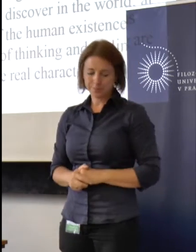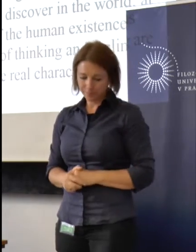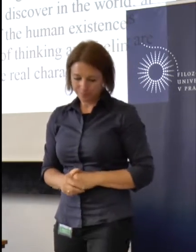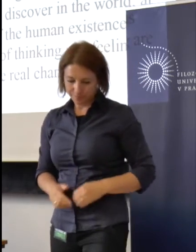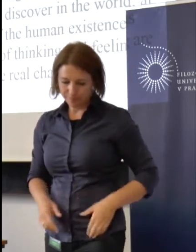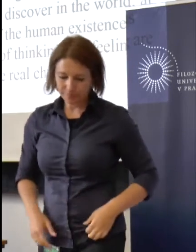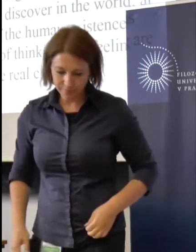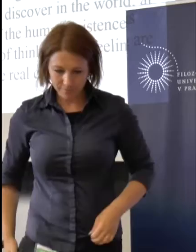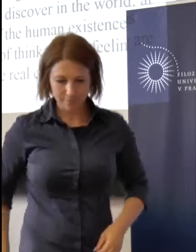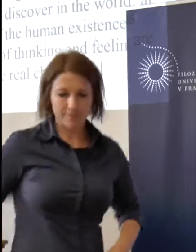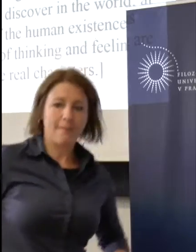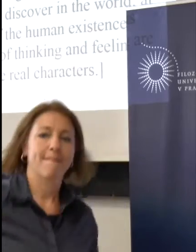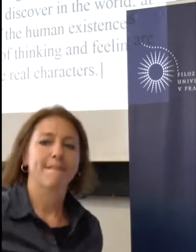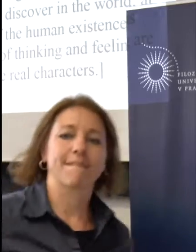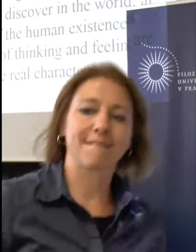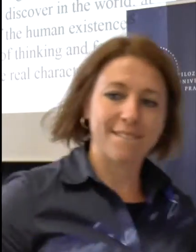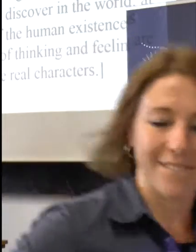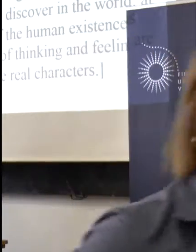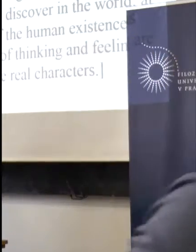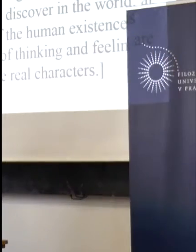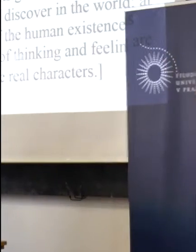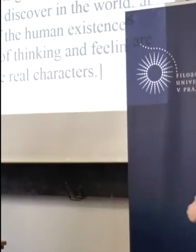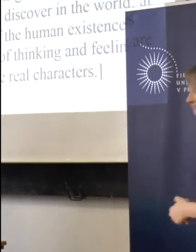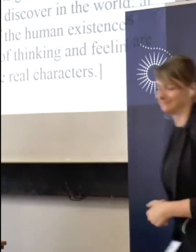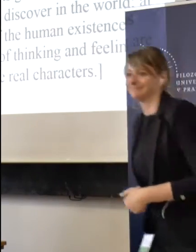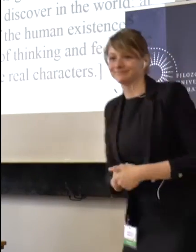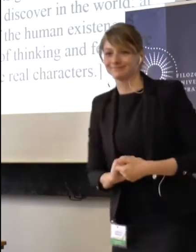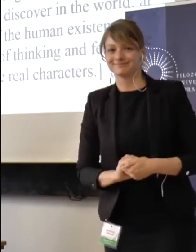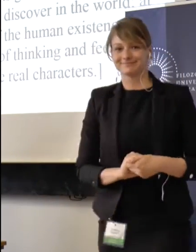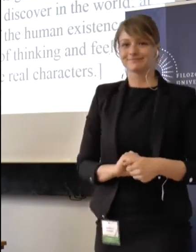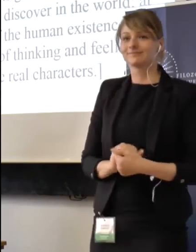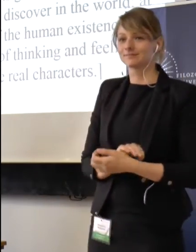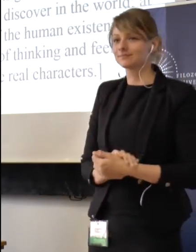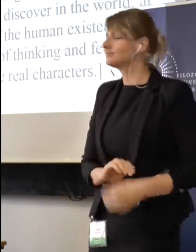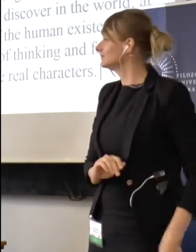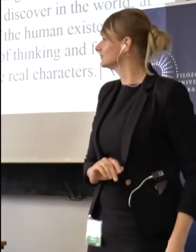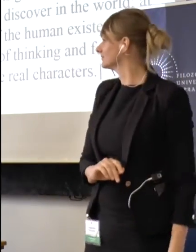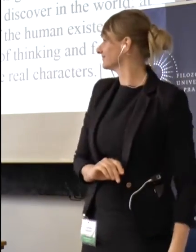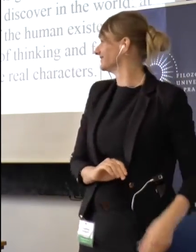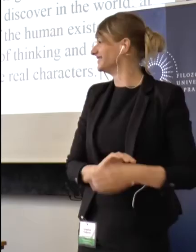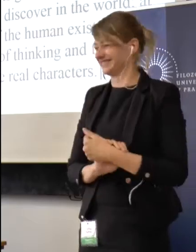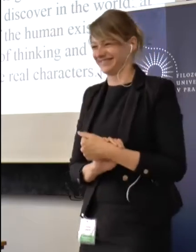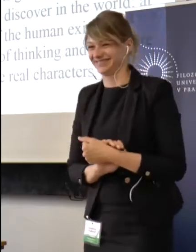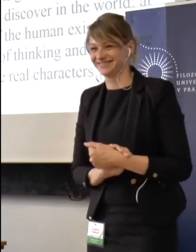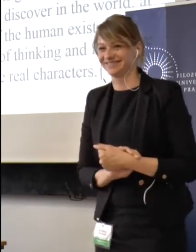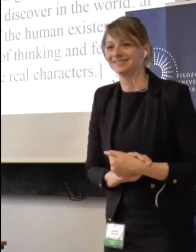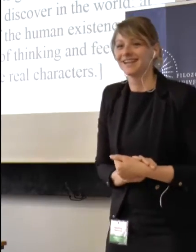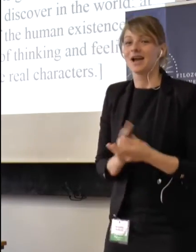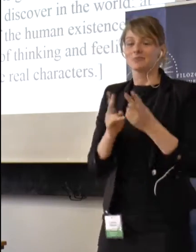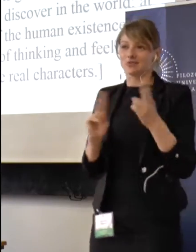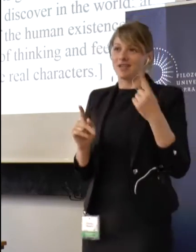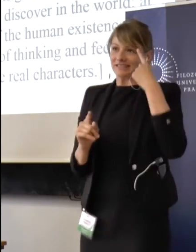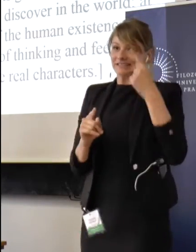Humboldtian approach. And hence, we have... So this is, I repeat the last sentence once